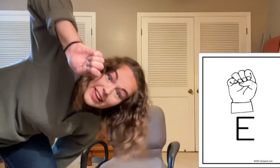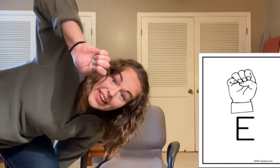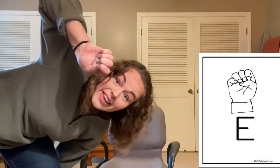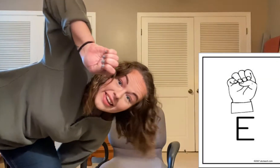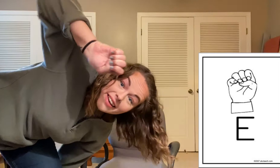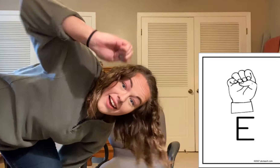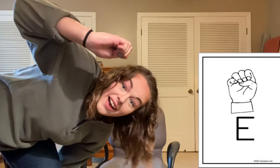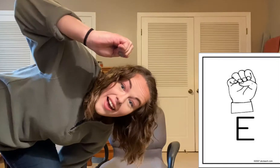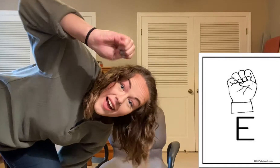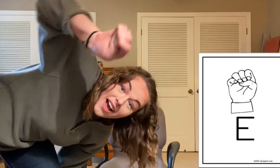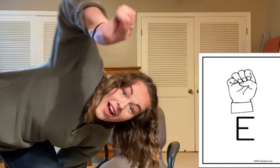E,